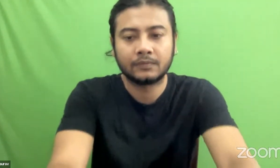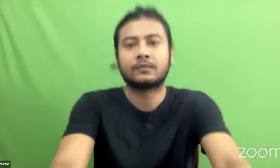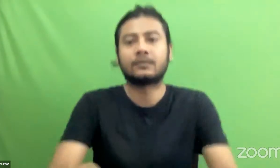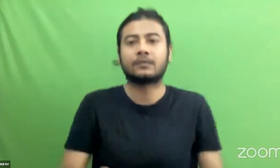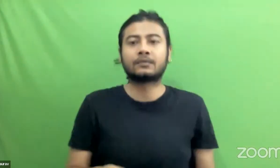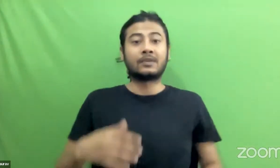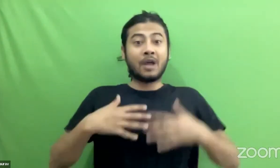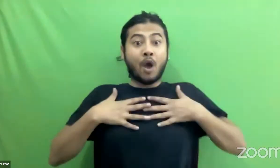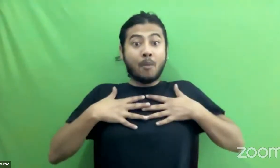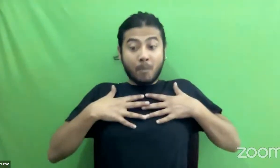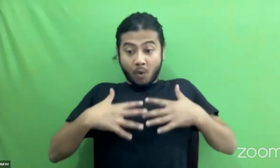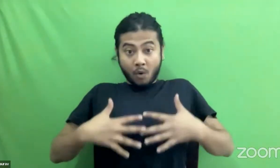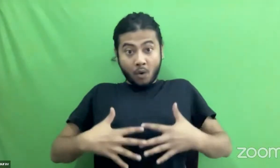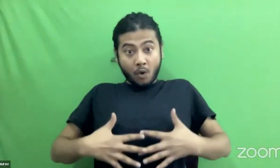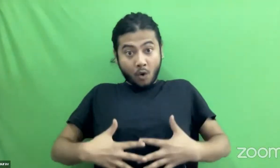then japa is food for the soul.